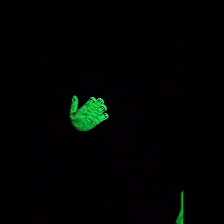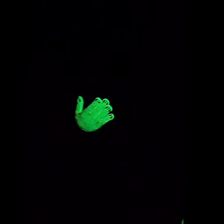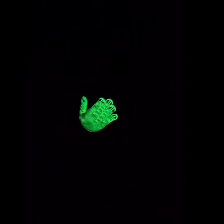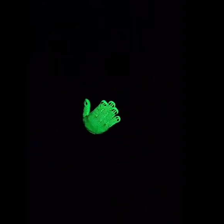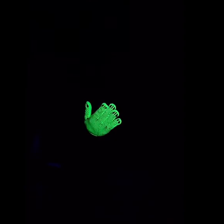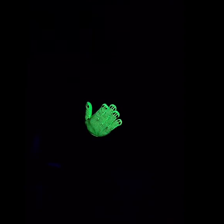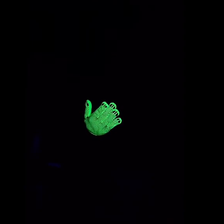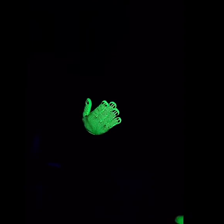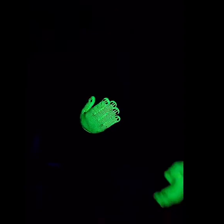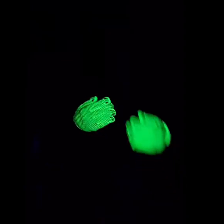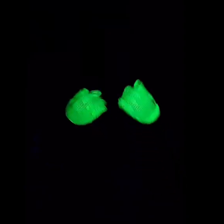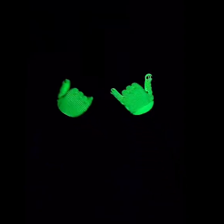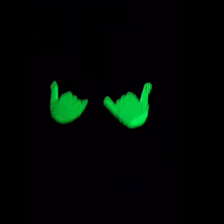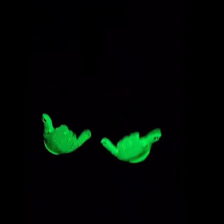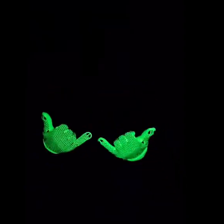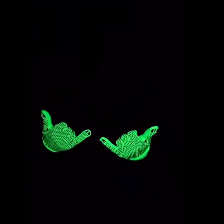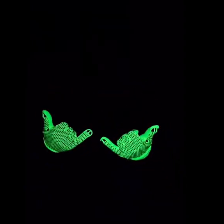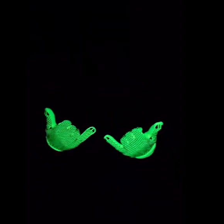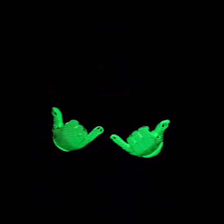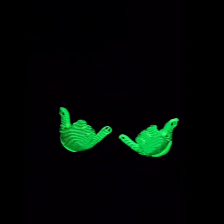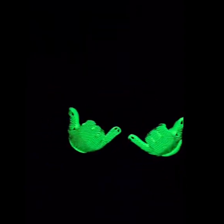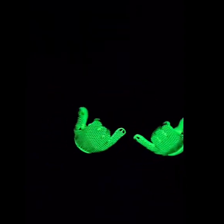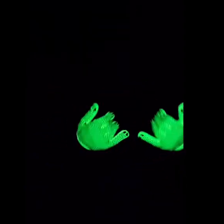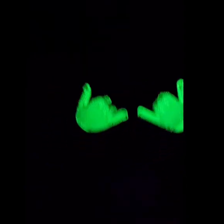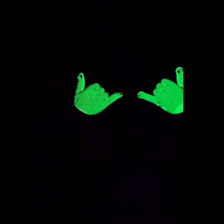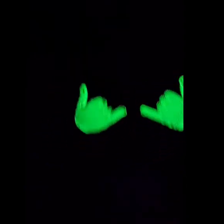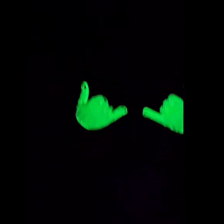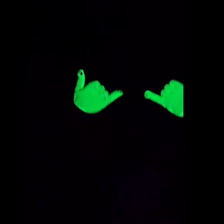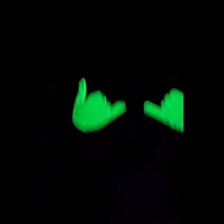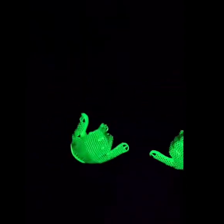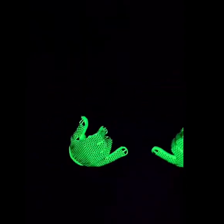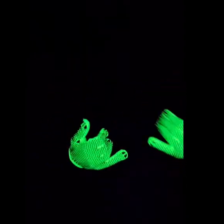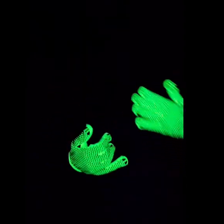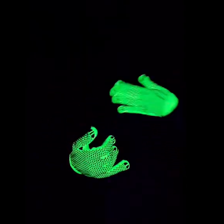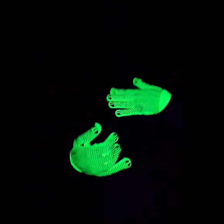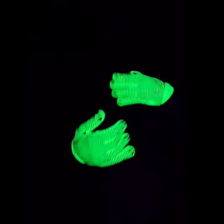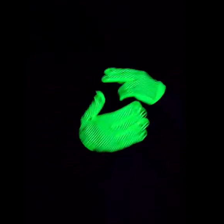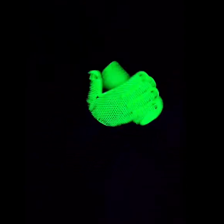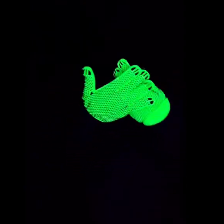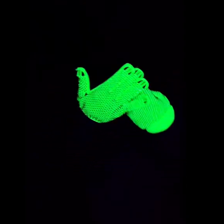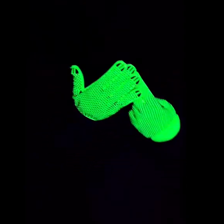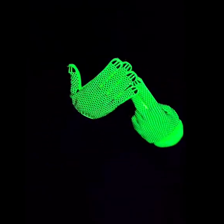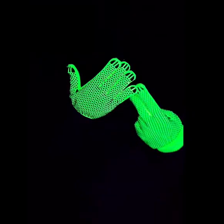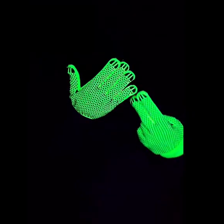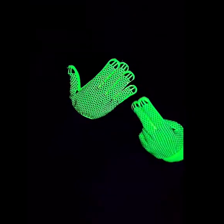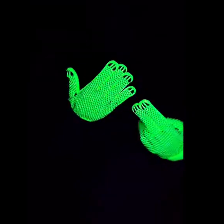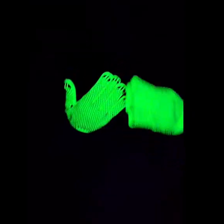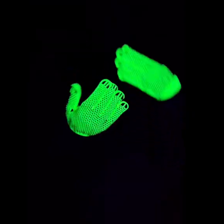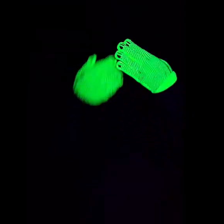And right now, right now I'm losing bad